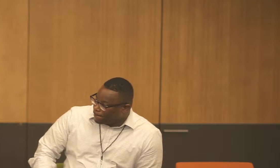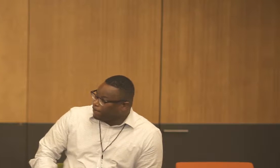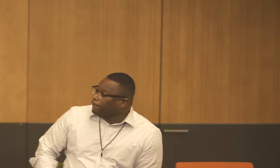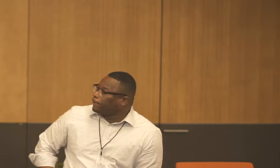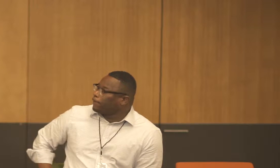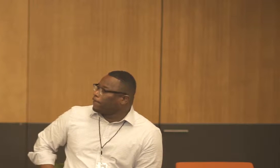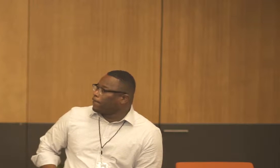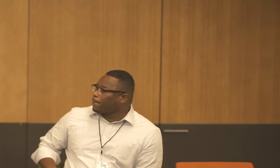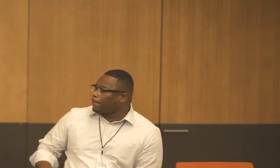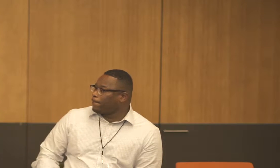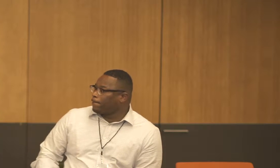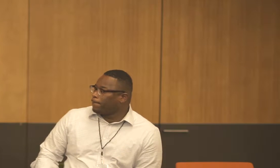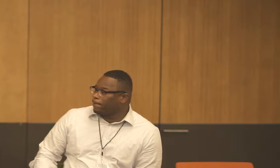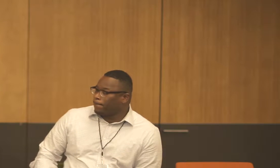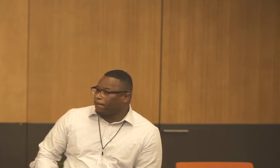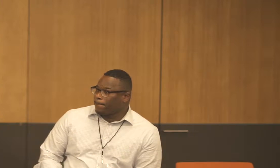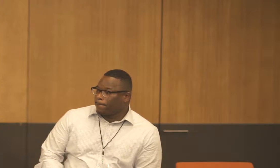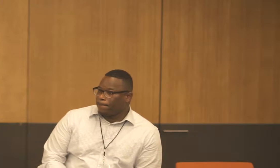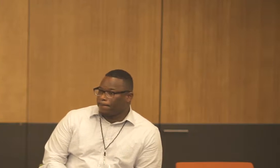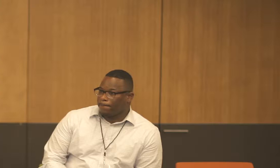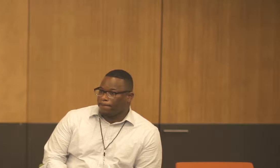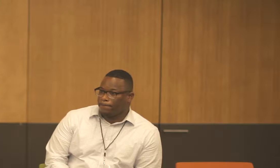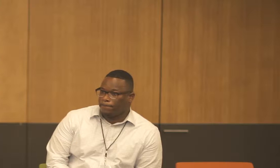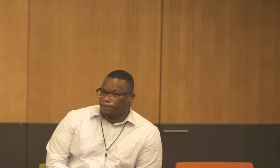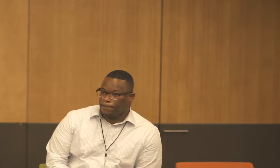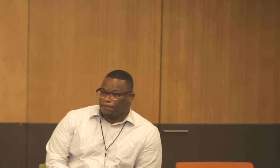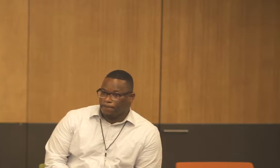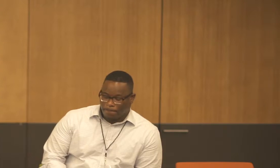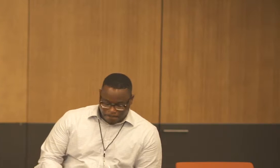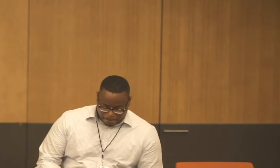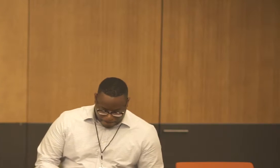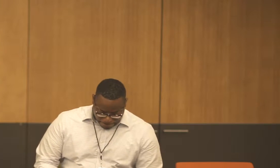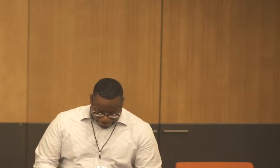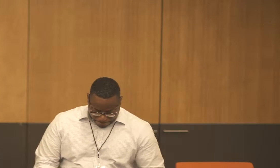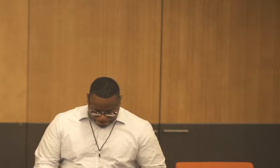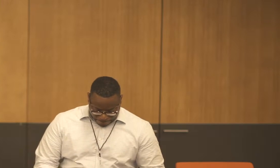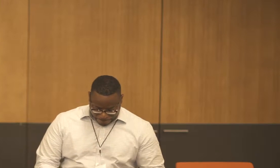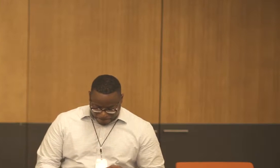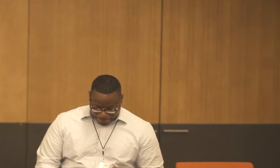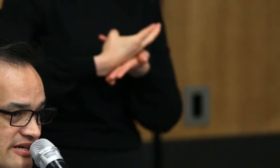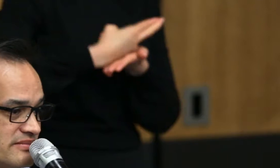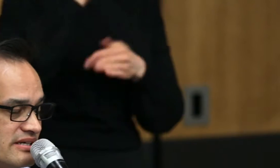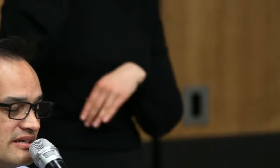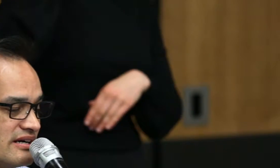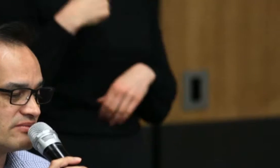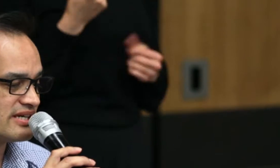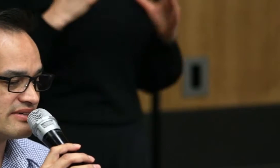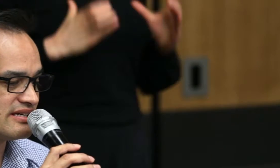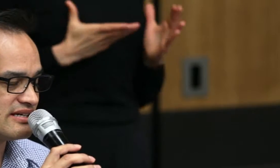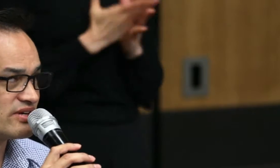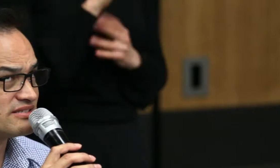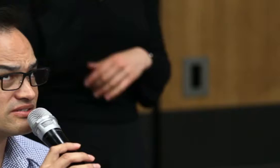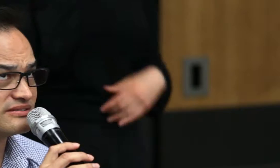Sorry. Well, we're a nonprofit agency, and we work very closely with the Department of Rehabilitation. A lot of our clients come through them.